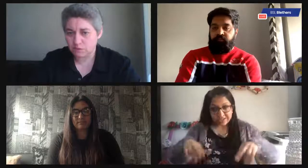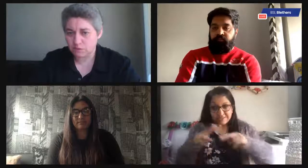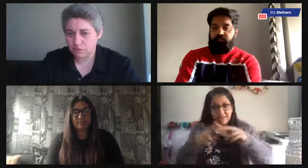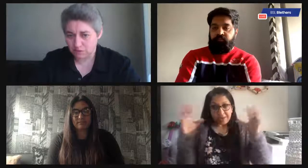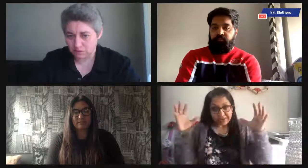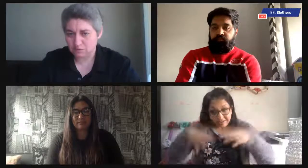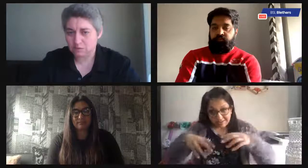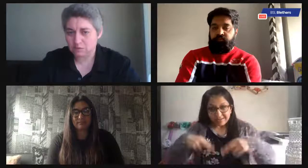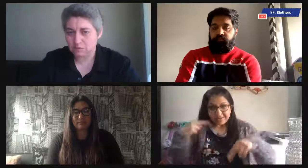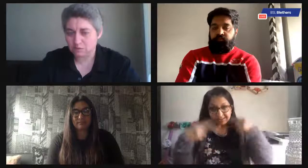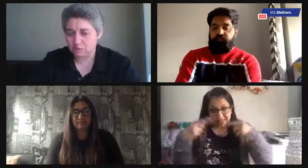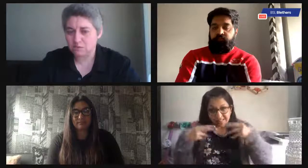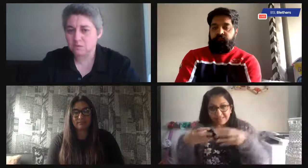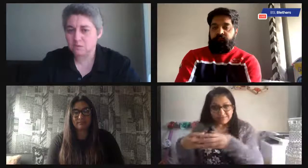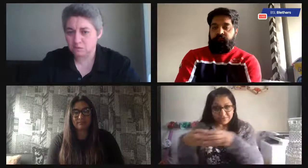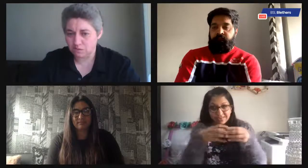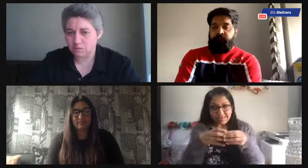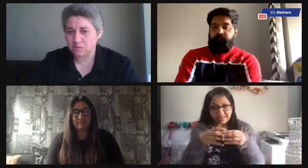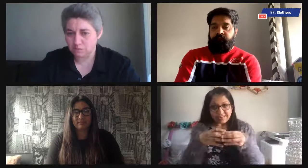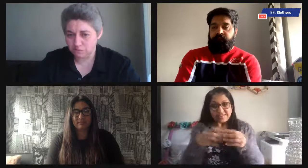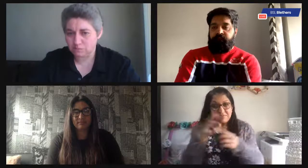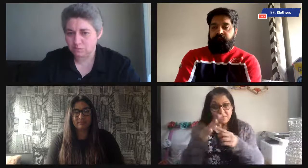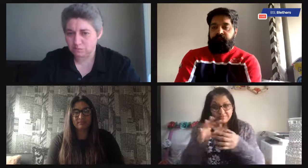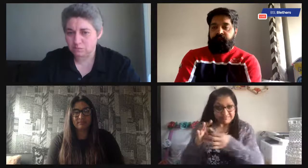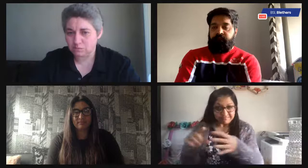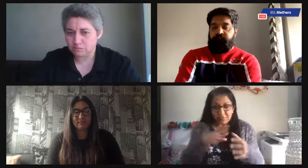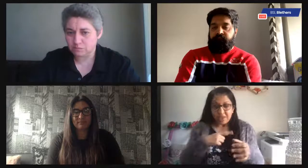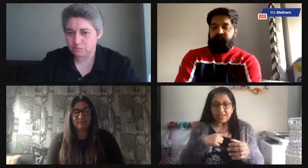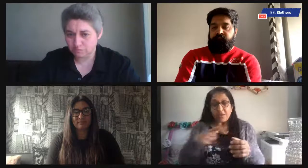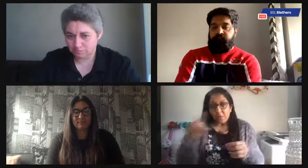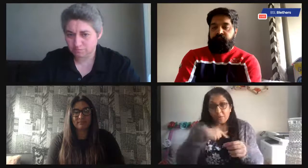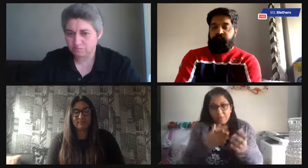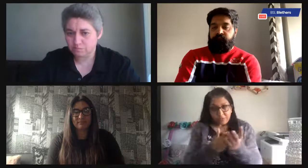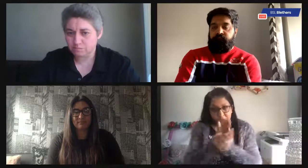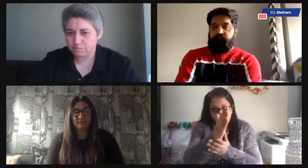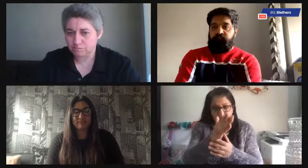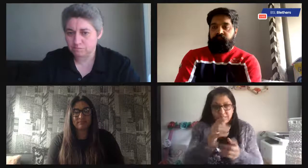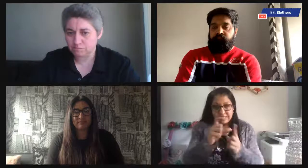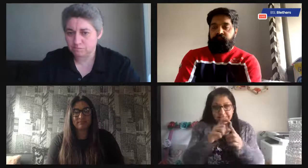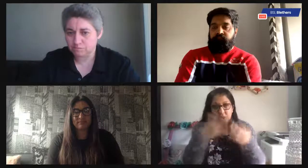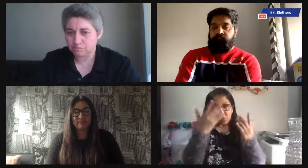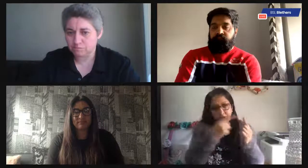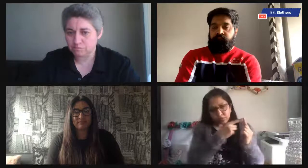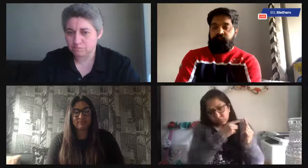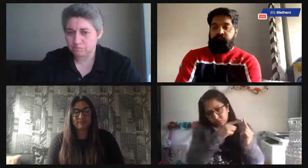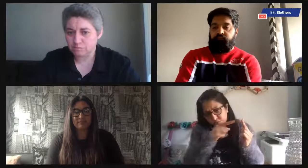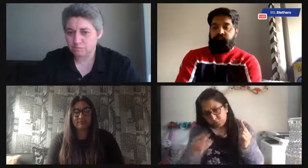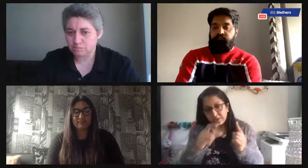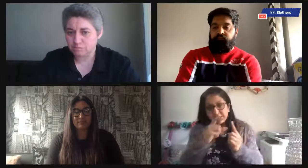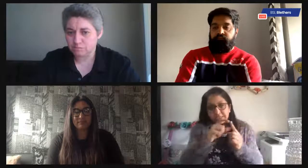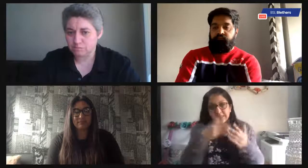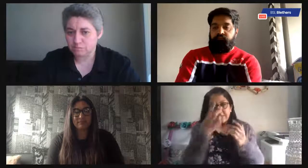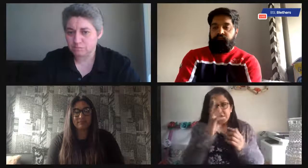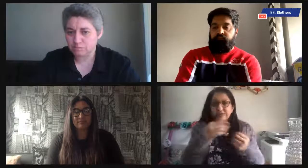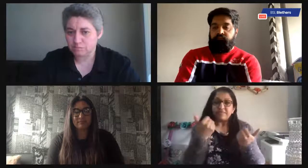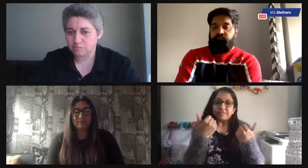done the 1 month. And that's the time when the families get together, dress up in their finest clothes, and we celebrate